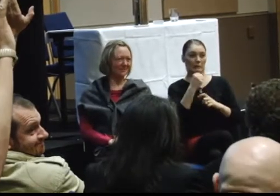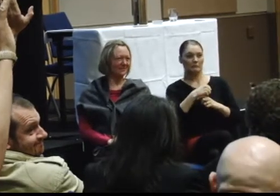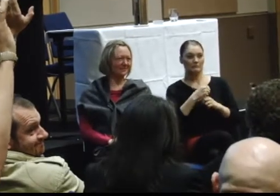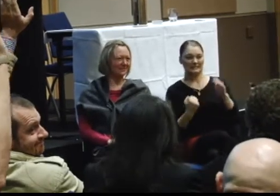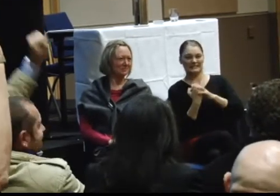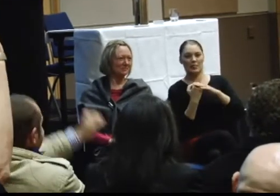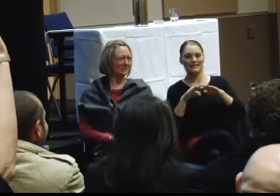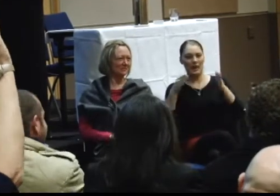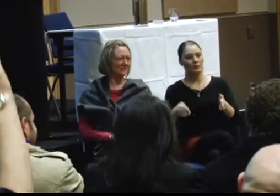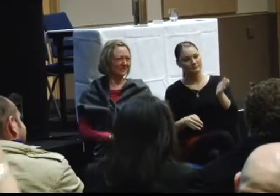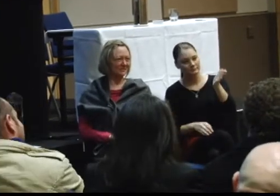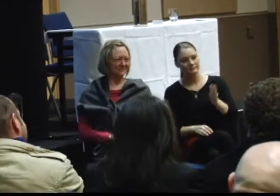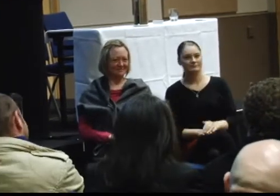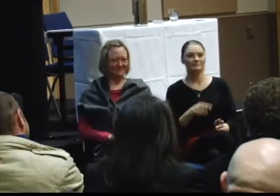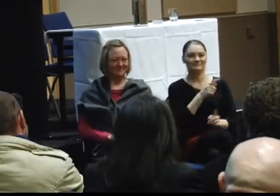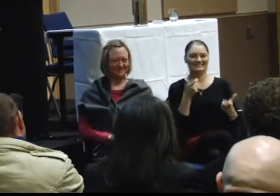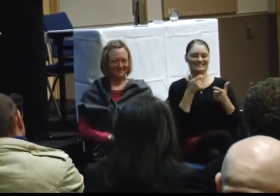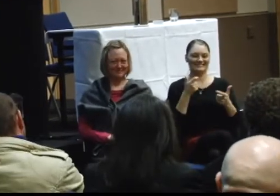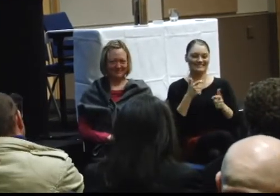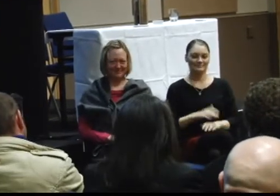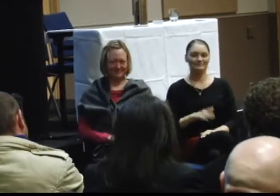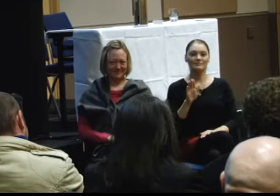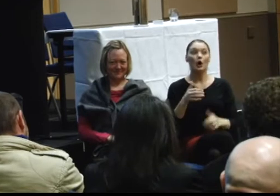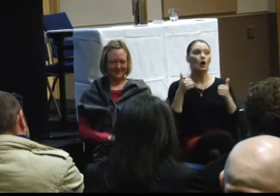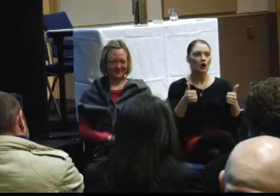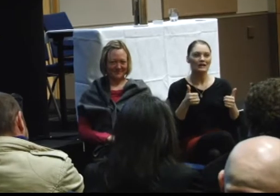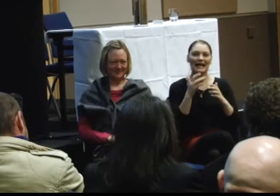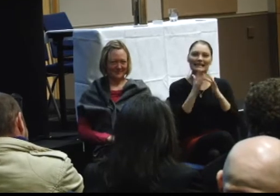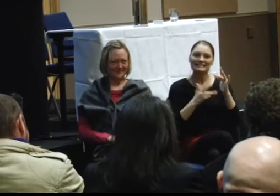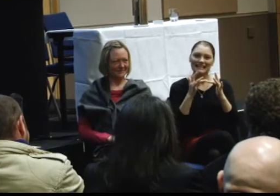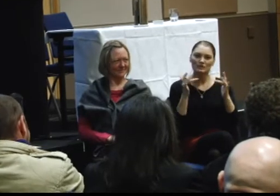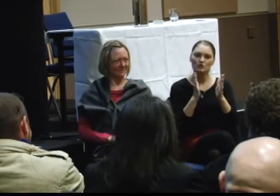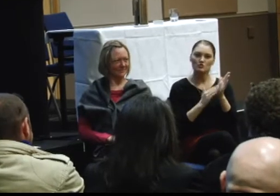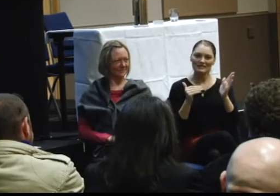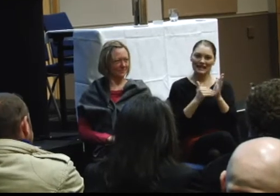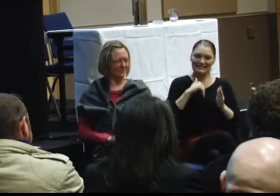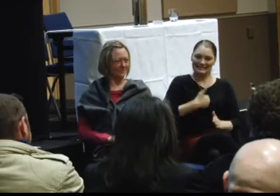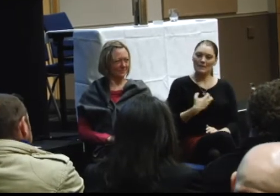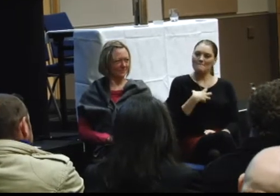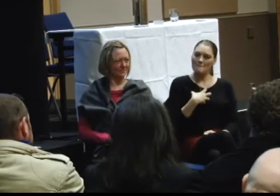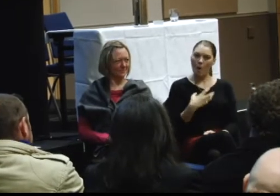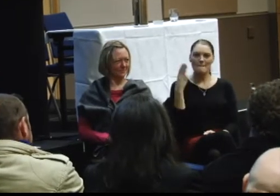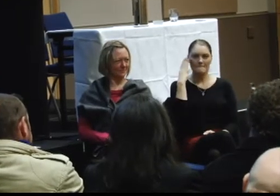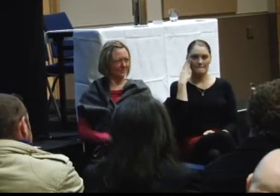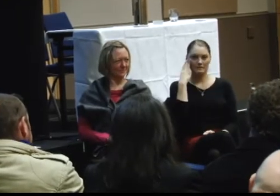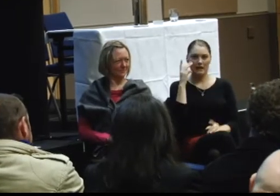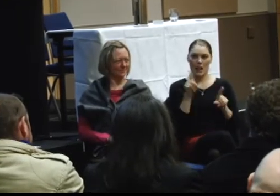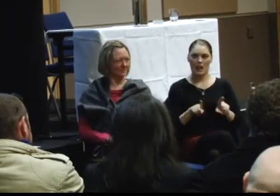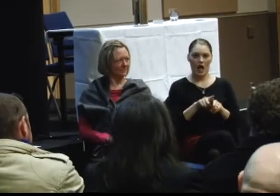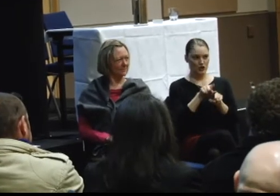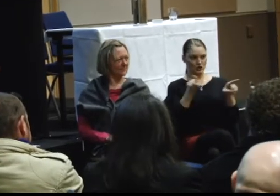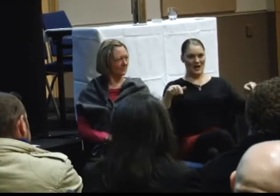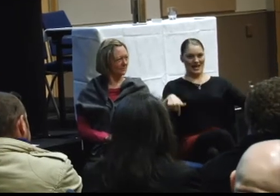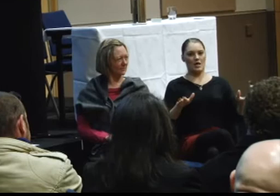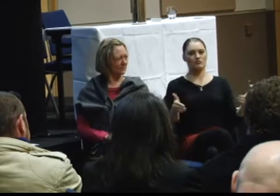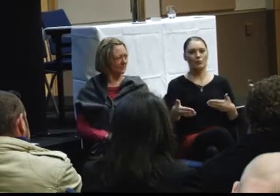That's good, but I just want to remind you that Internet New Zealand needs more people as members, like the people in this room, to help